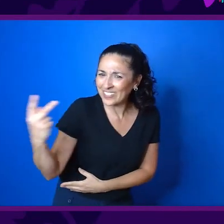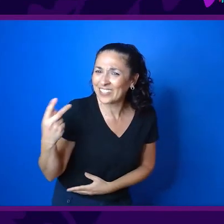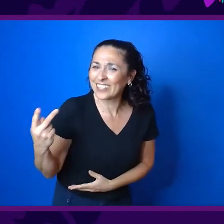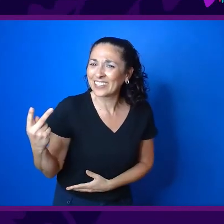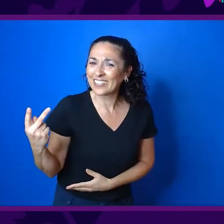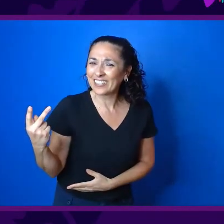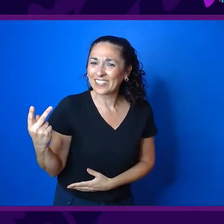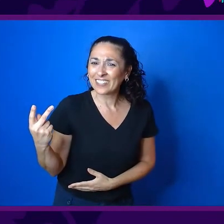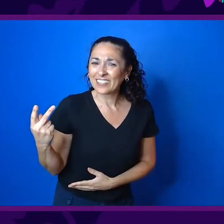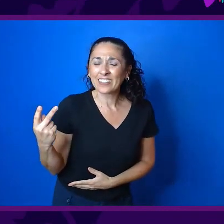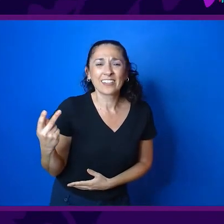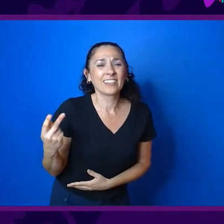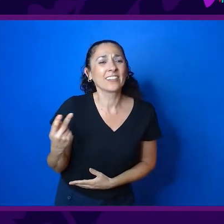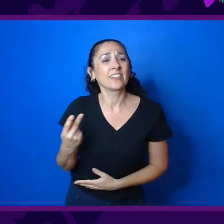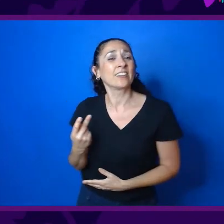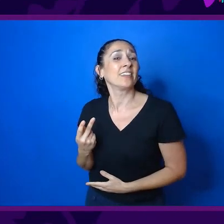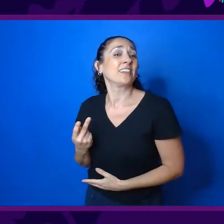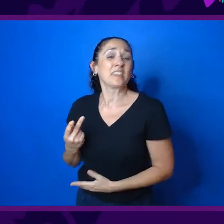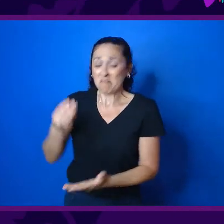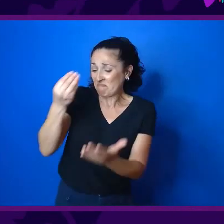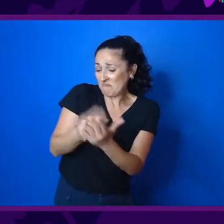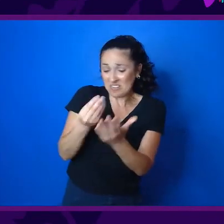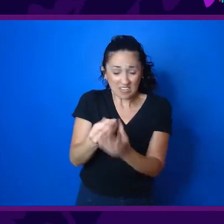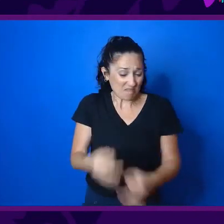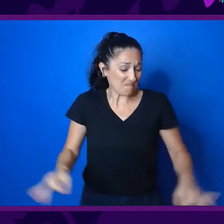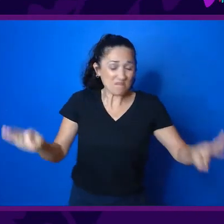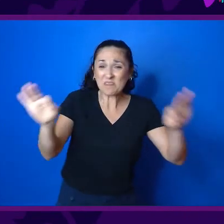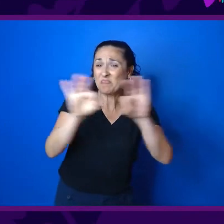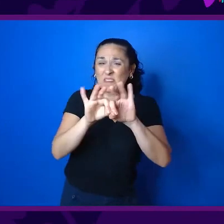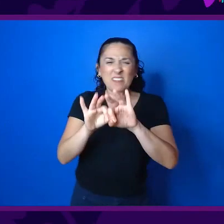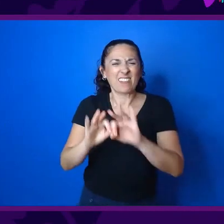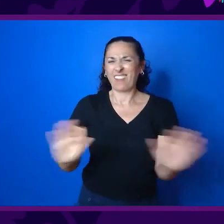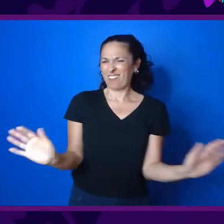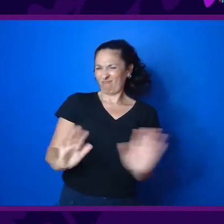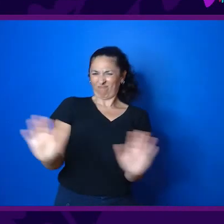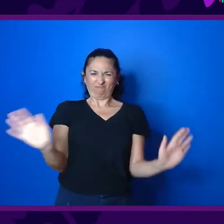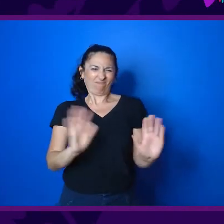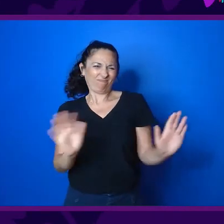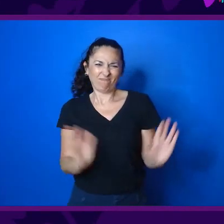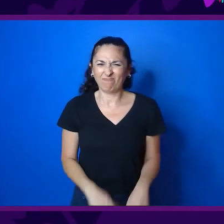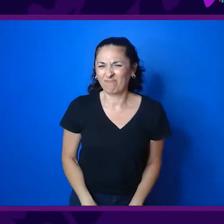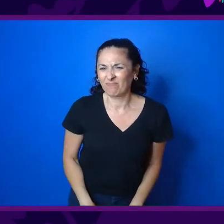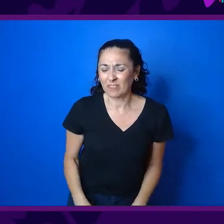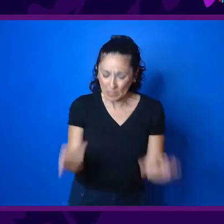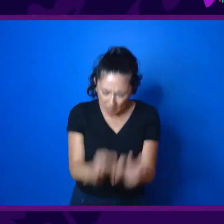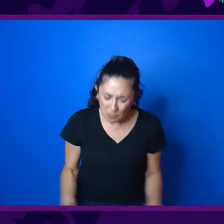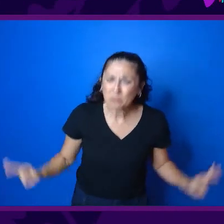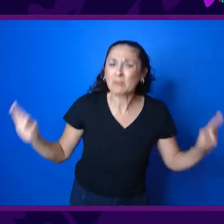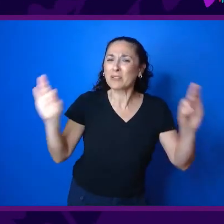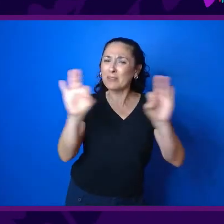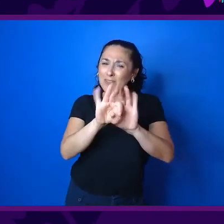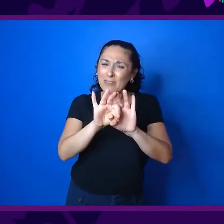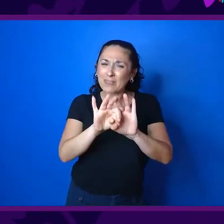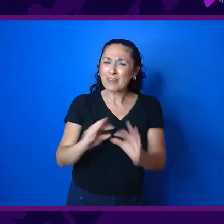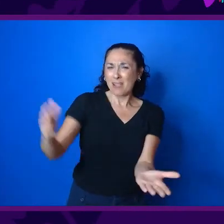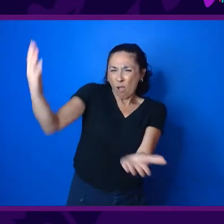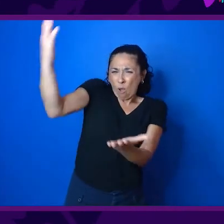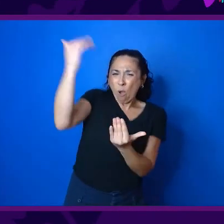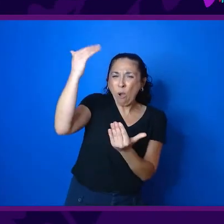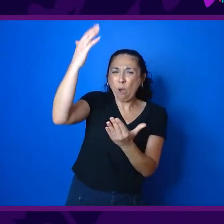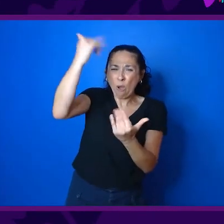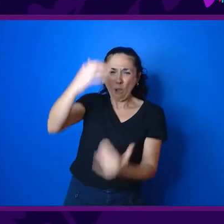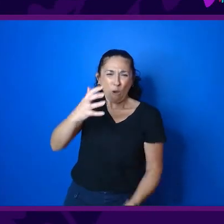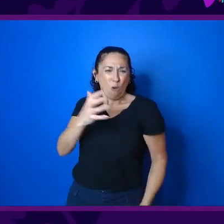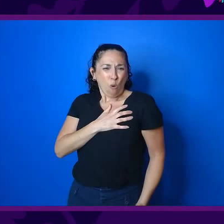It's for us. See, money don't mean nothing to me and my folk. Cause what we have is a whole lot